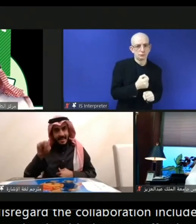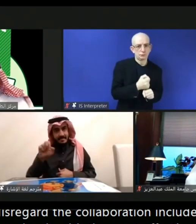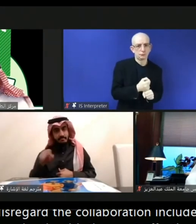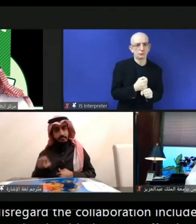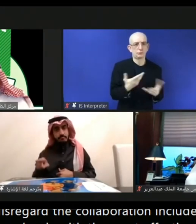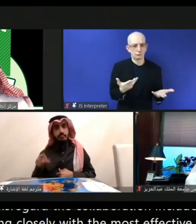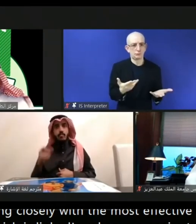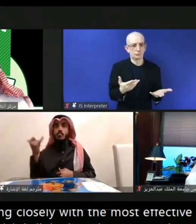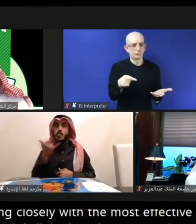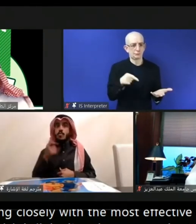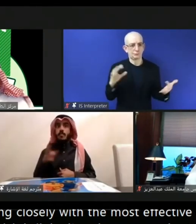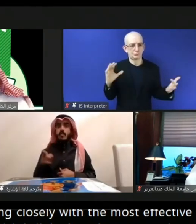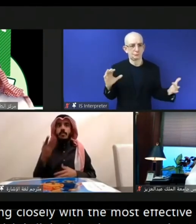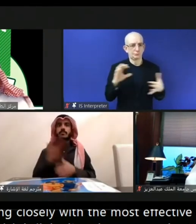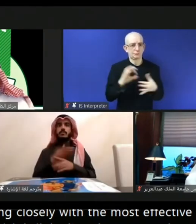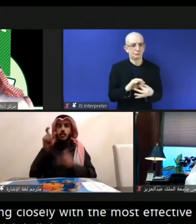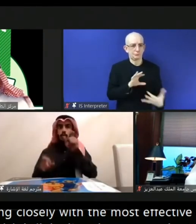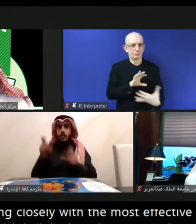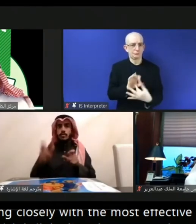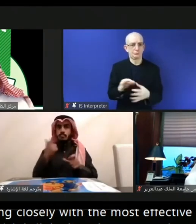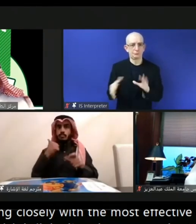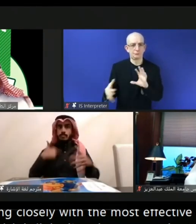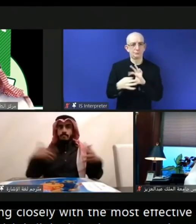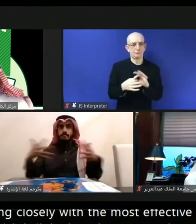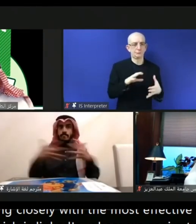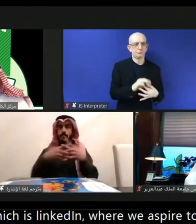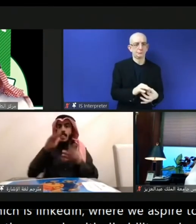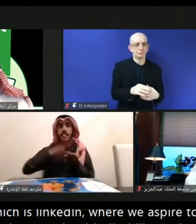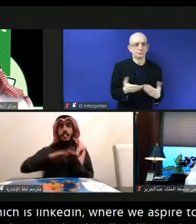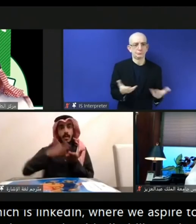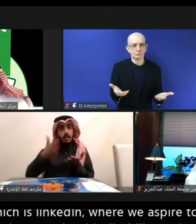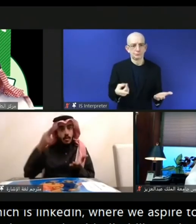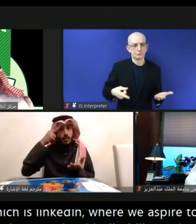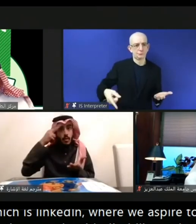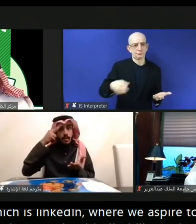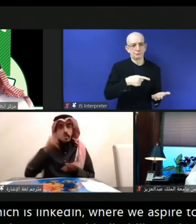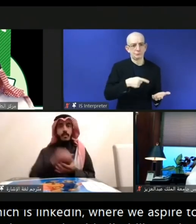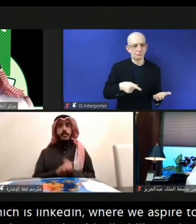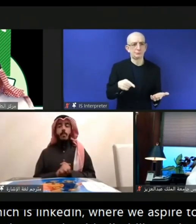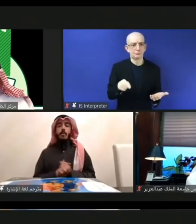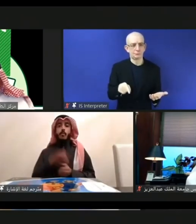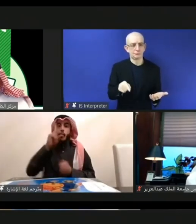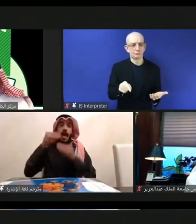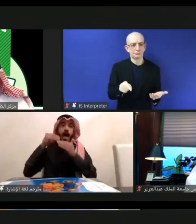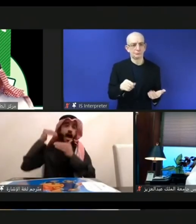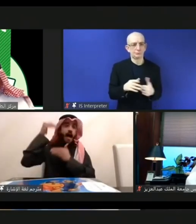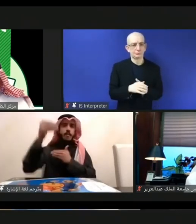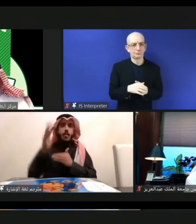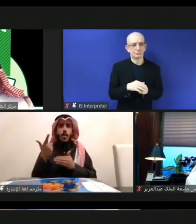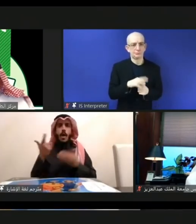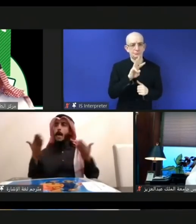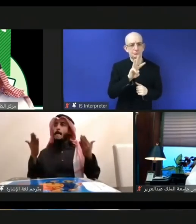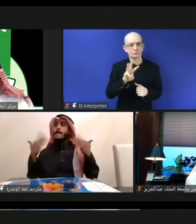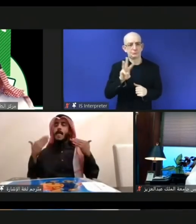by promoting people with disability in Saudi Arabia and enabling them to build a business network and connect